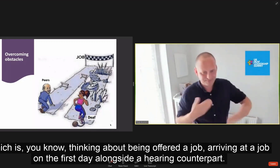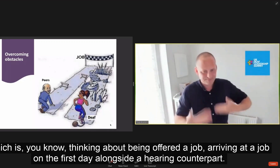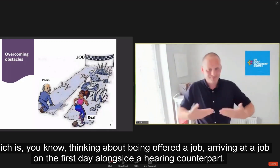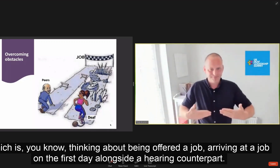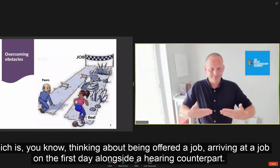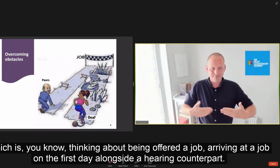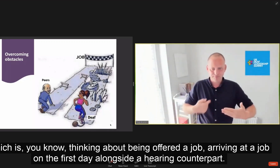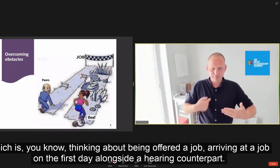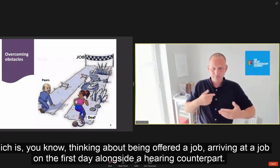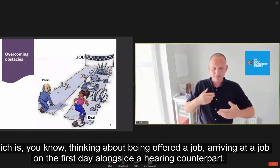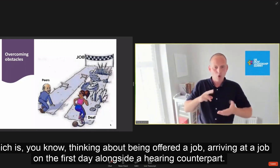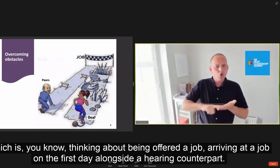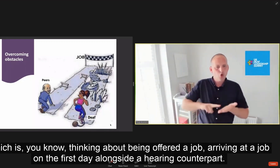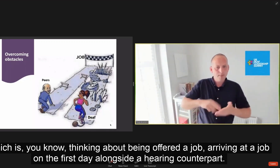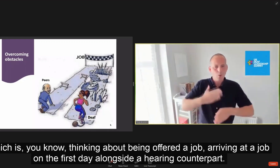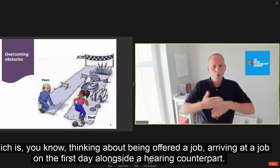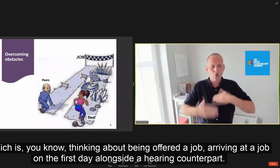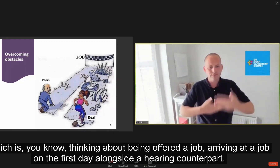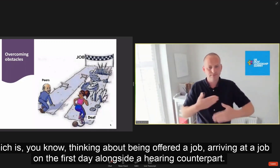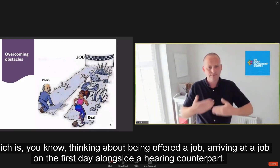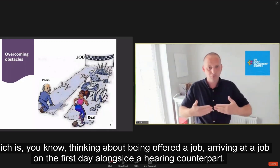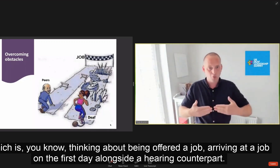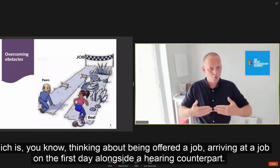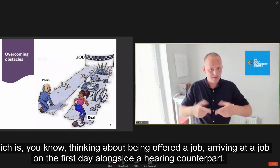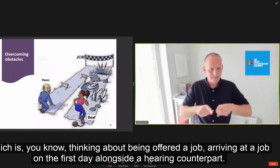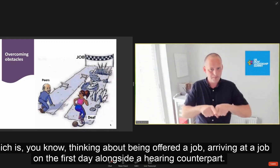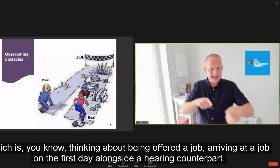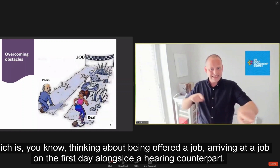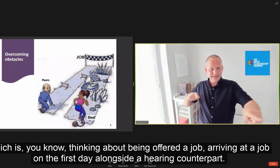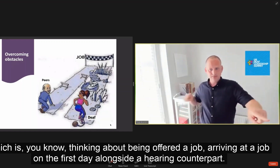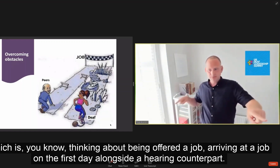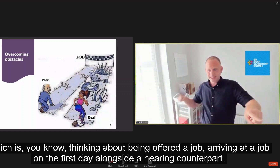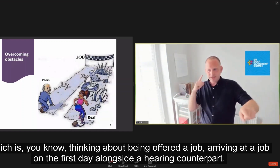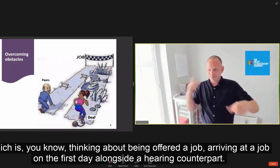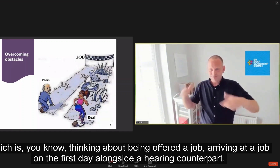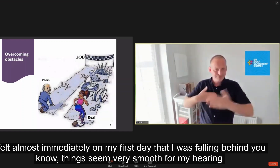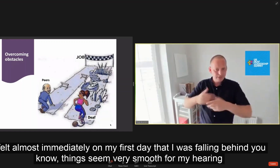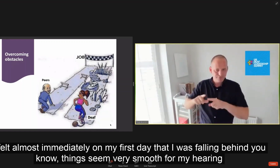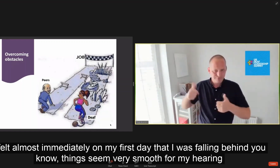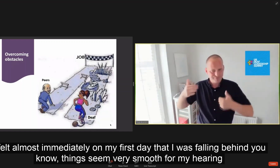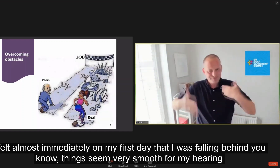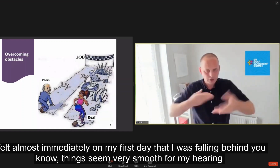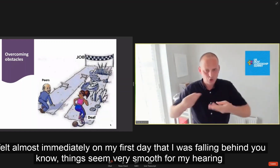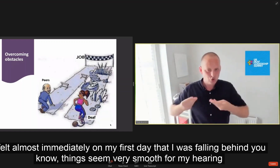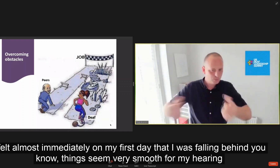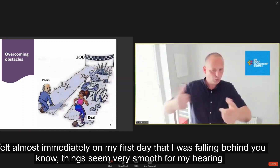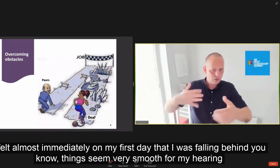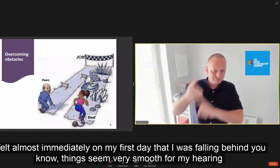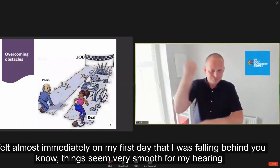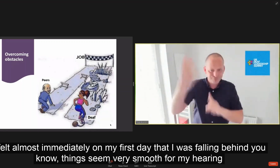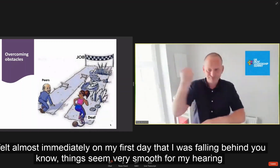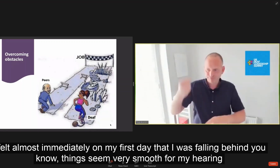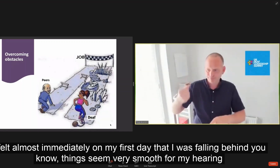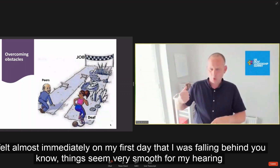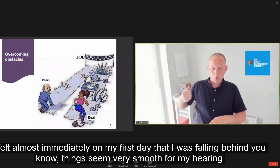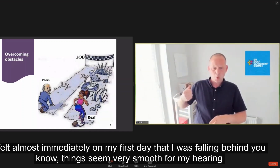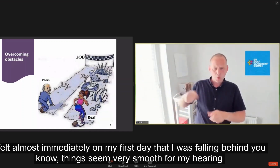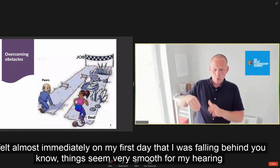job and arriving at a job on the first day alongside maybe a hearing counterpart. And I felt almost immediately, sometimes on my first day, I was